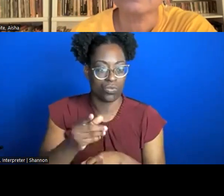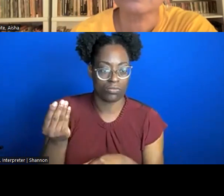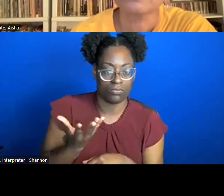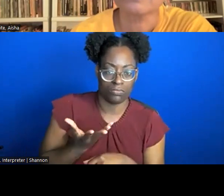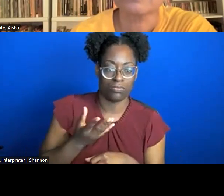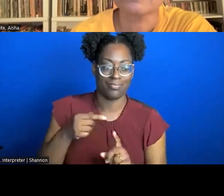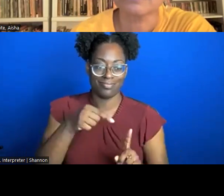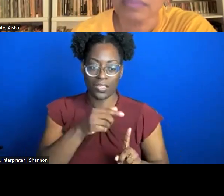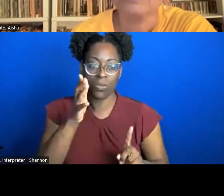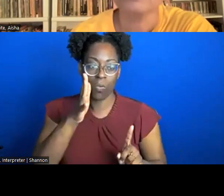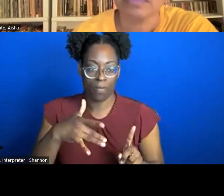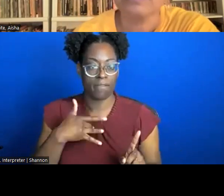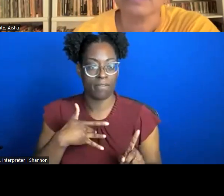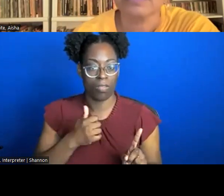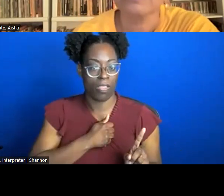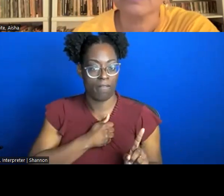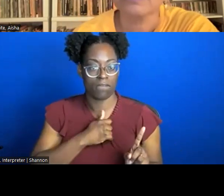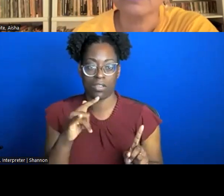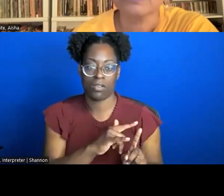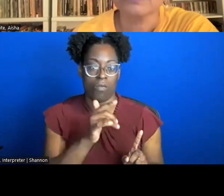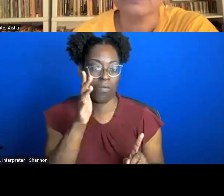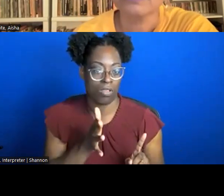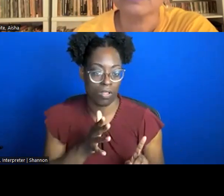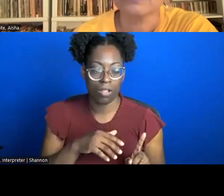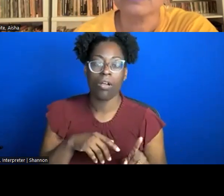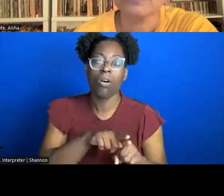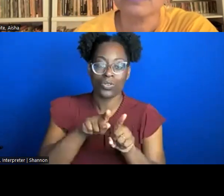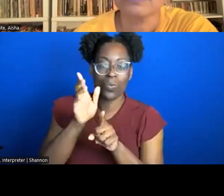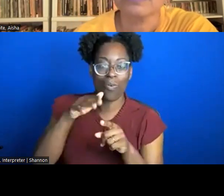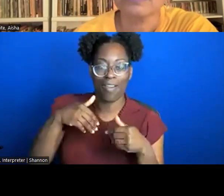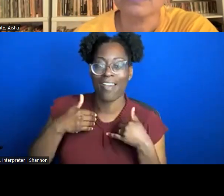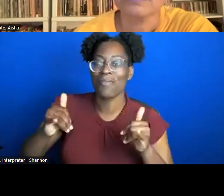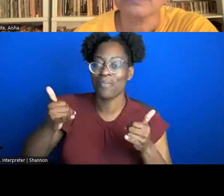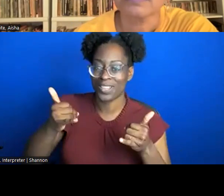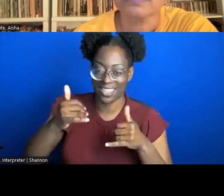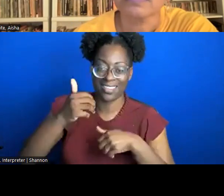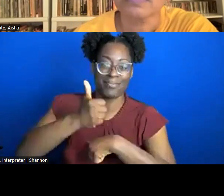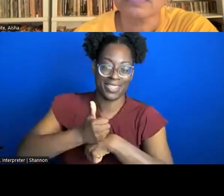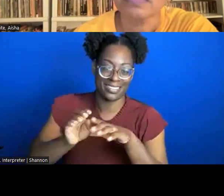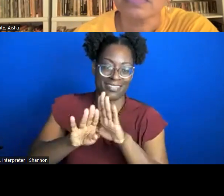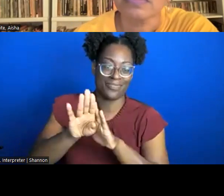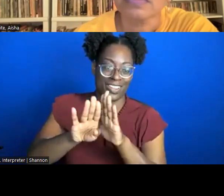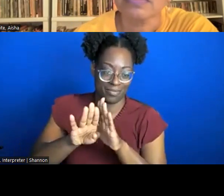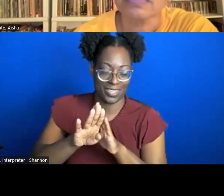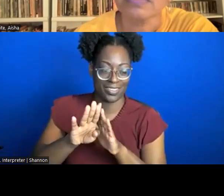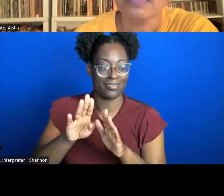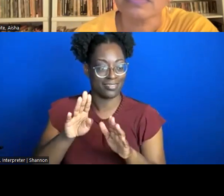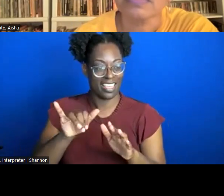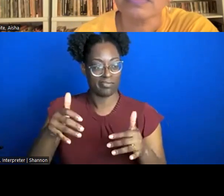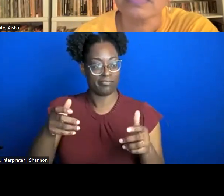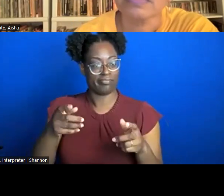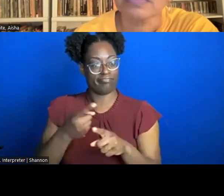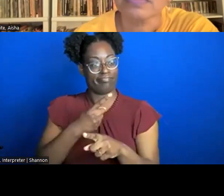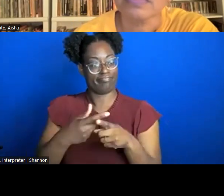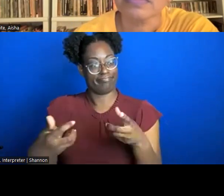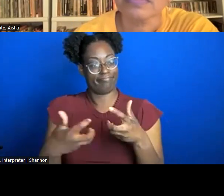appropriate community program. And so that's what we went with. And then I got on the board and did everything that I had to do. But this is what I'm going to say.